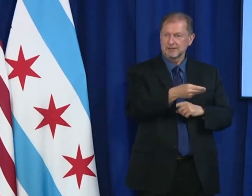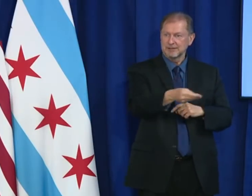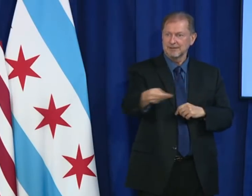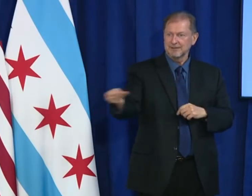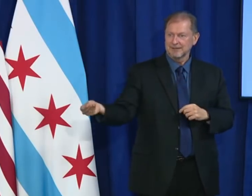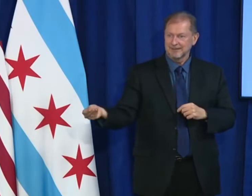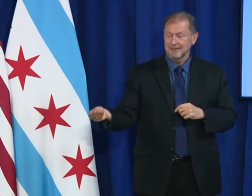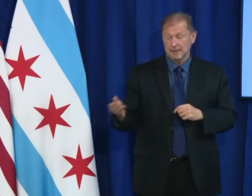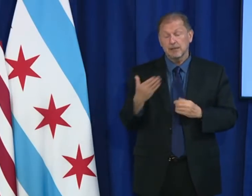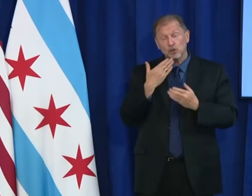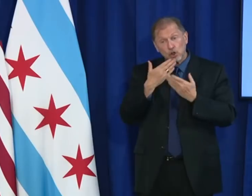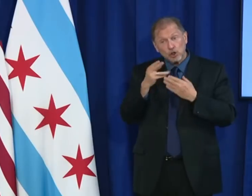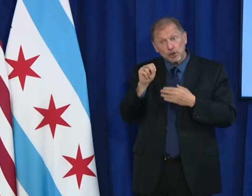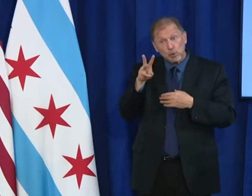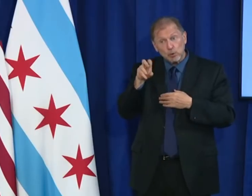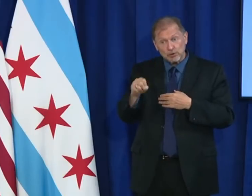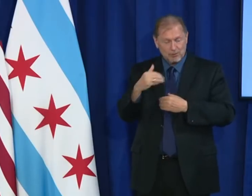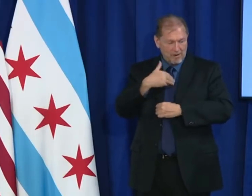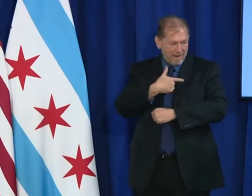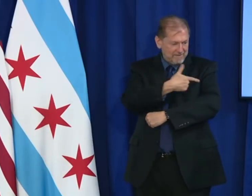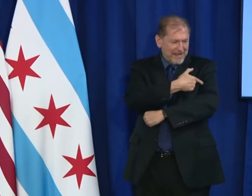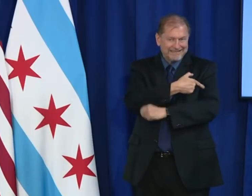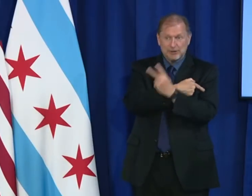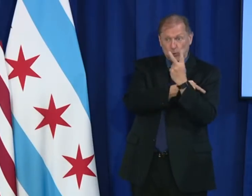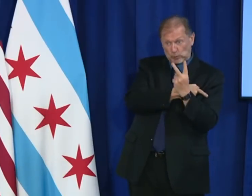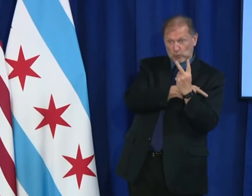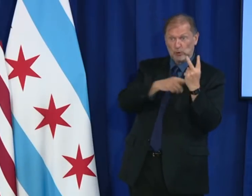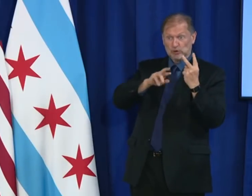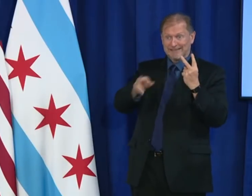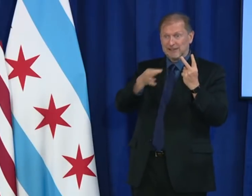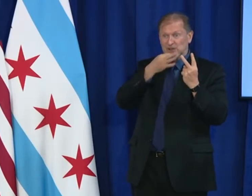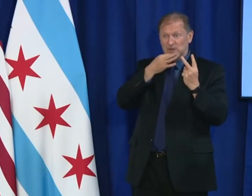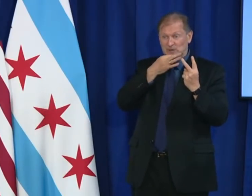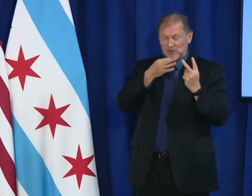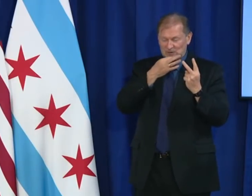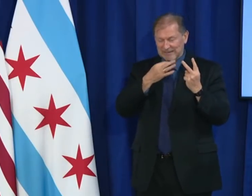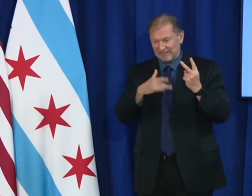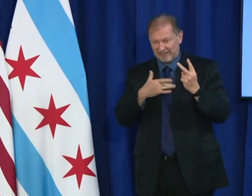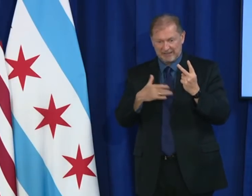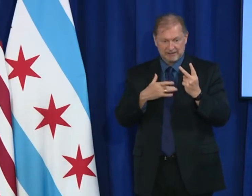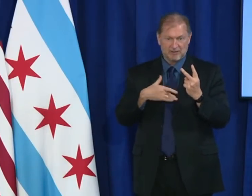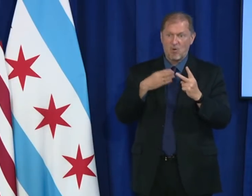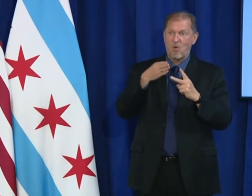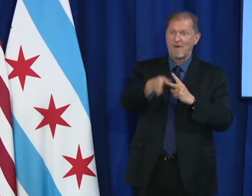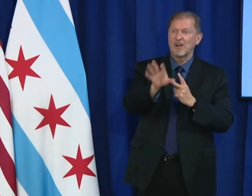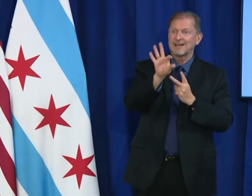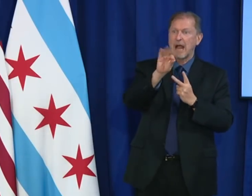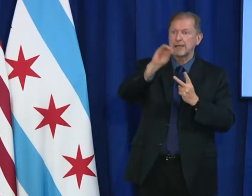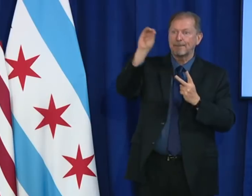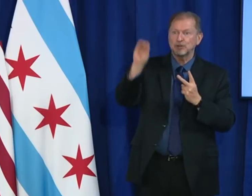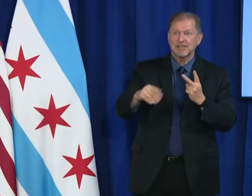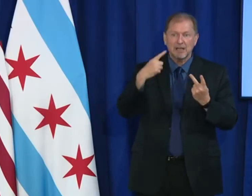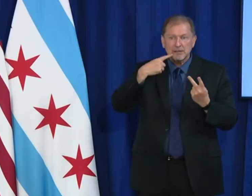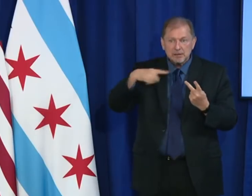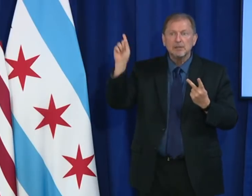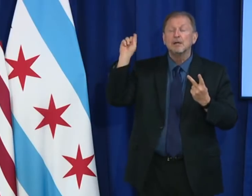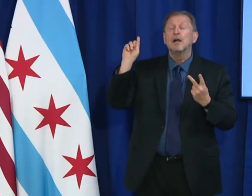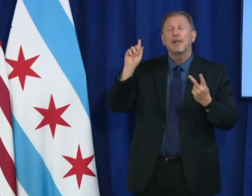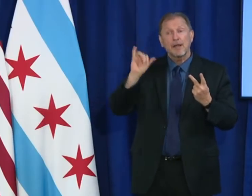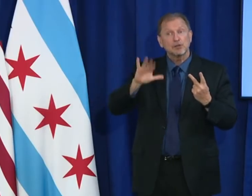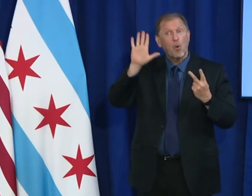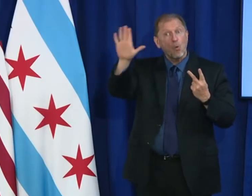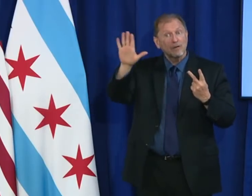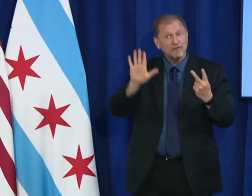news. This is really, the fact that we've got a vaccine that looks like it could be more than 90% effective is huge,